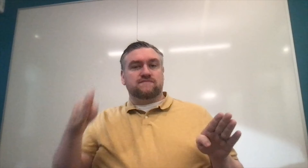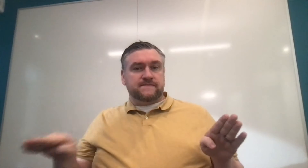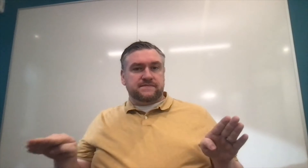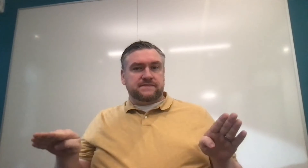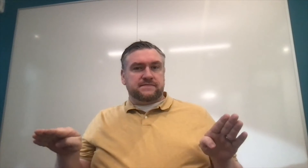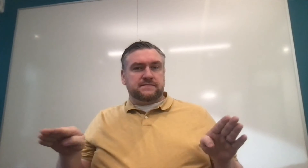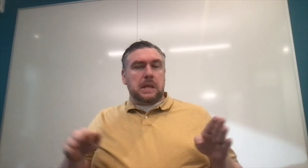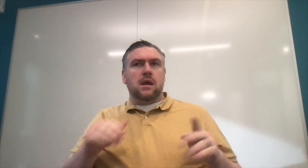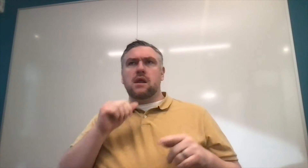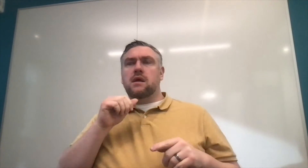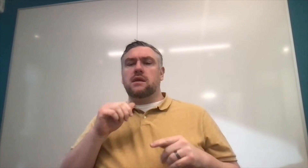bell curve shape.